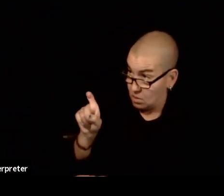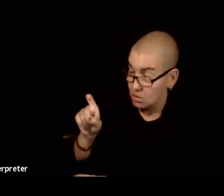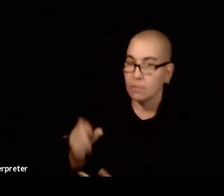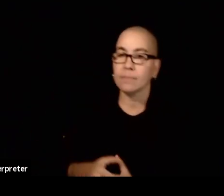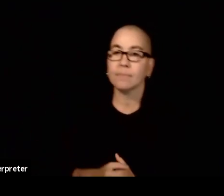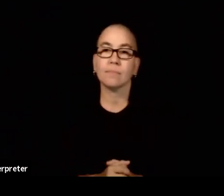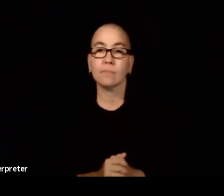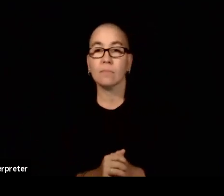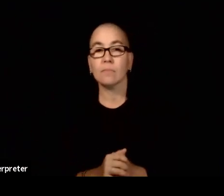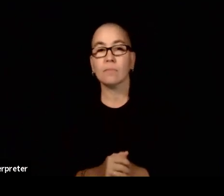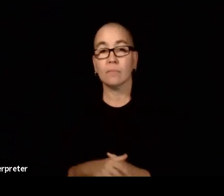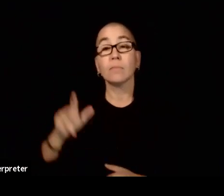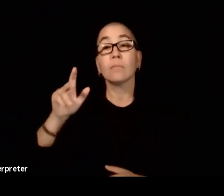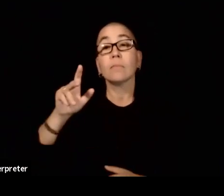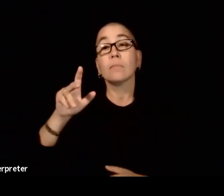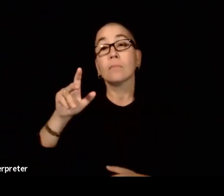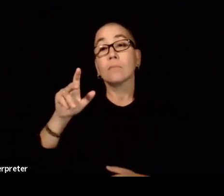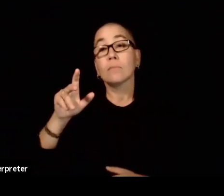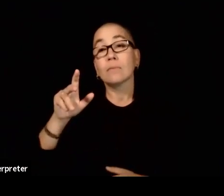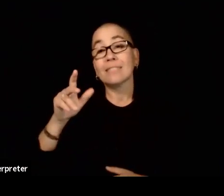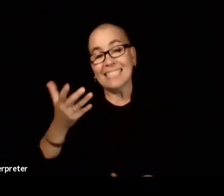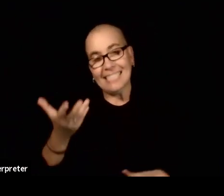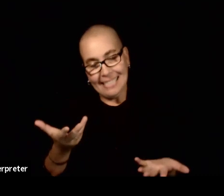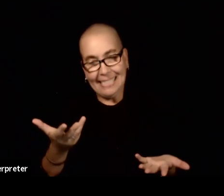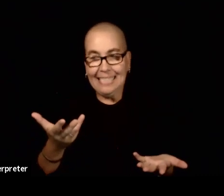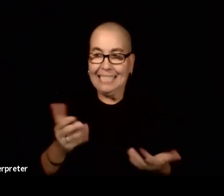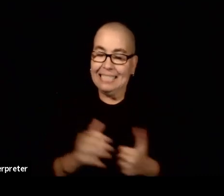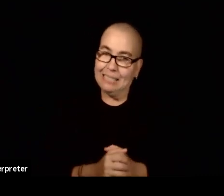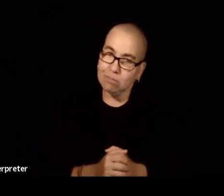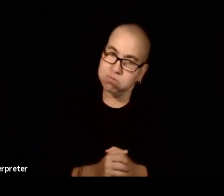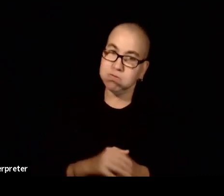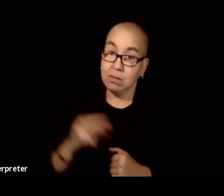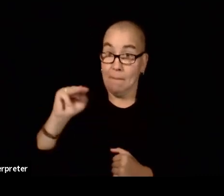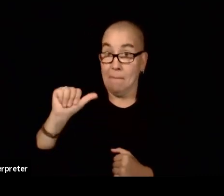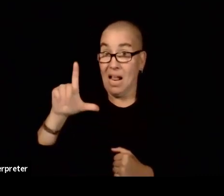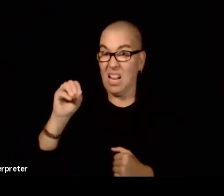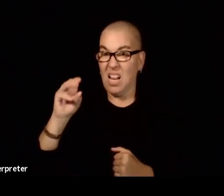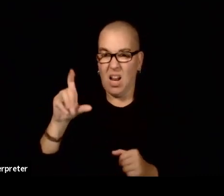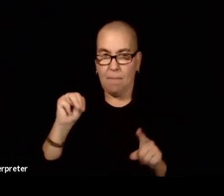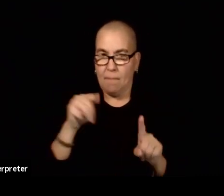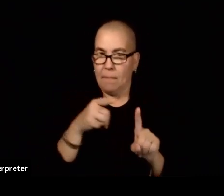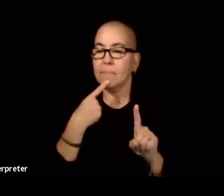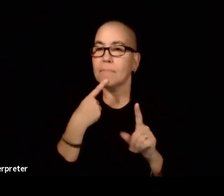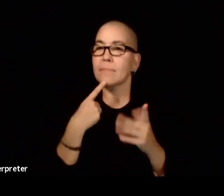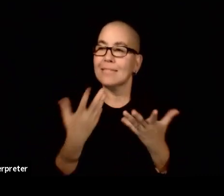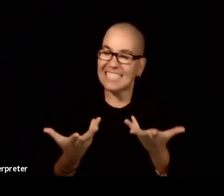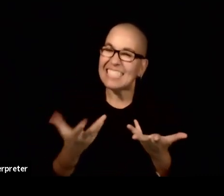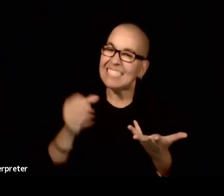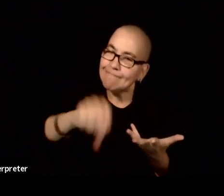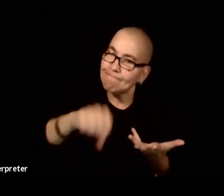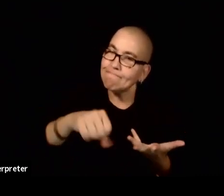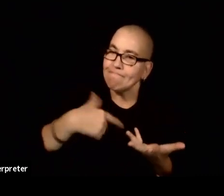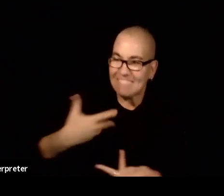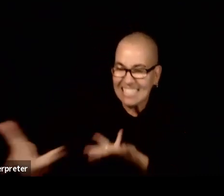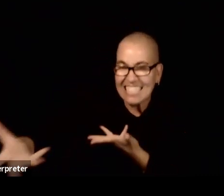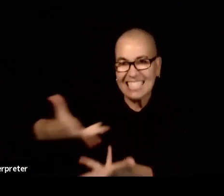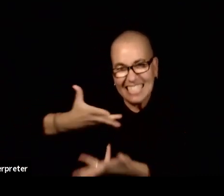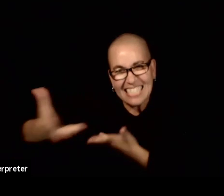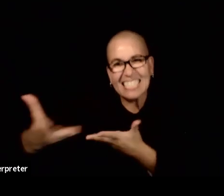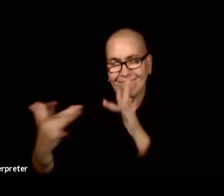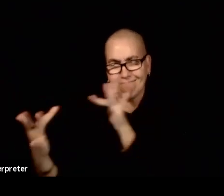selectively, various agencies were working with the organizers to try and find a way to have the